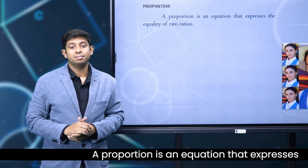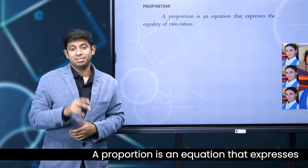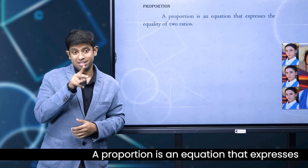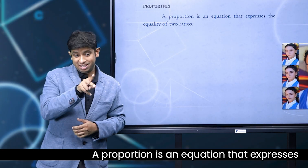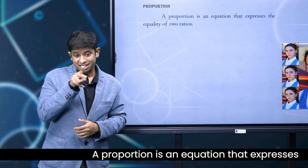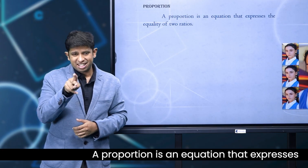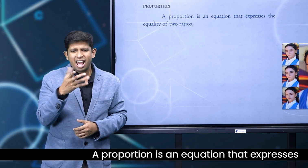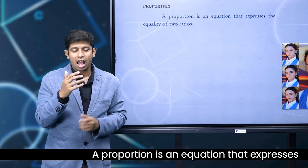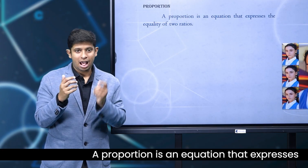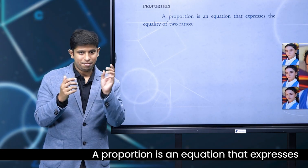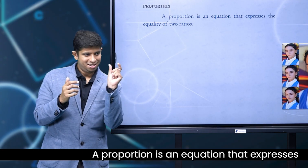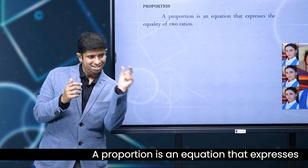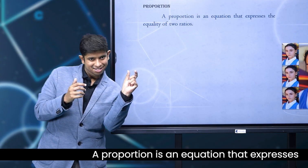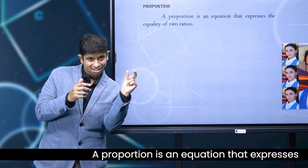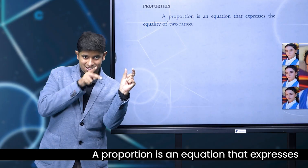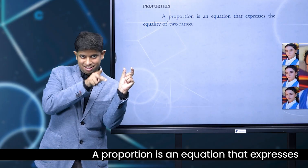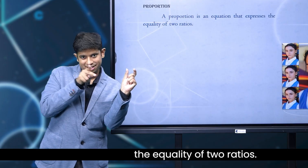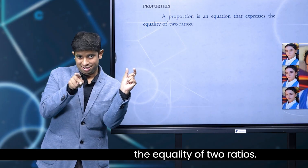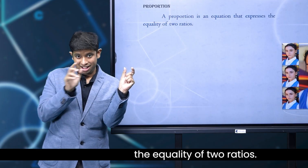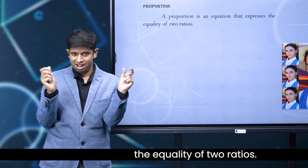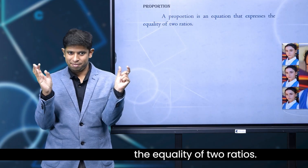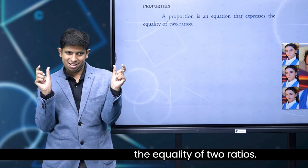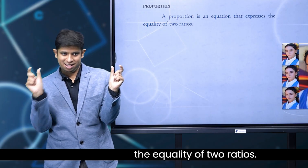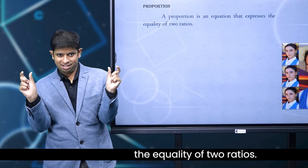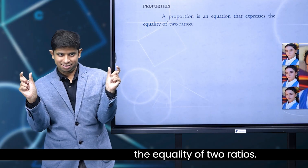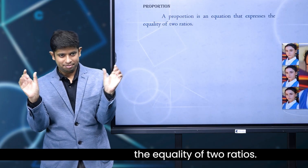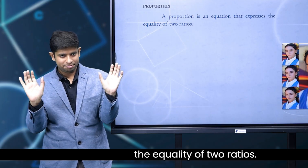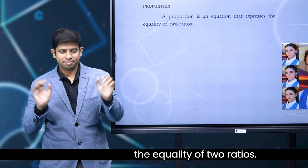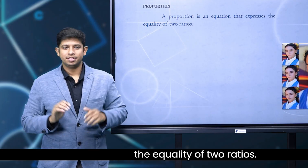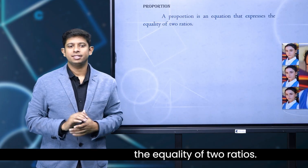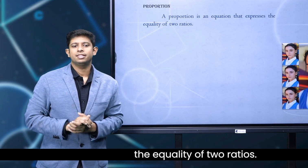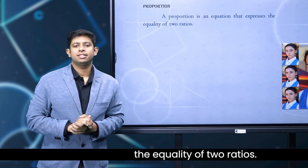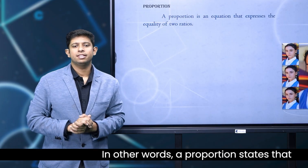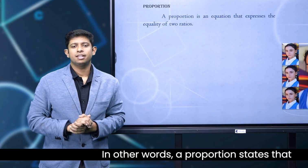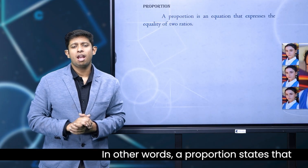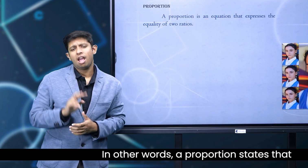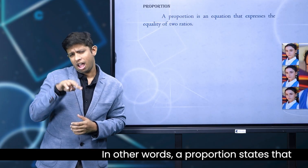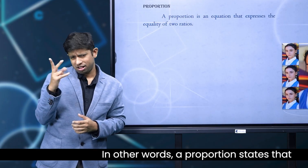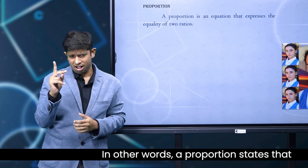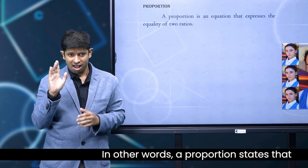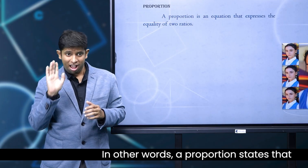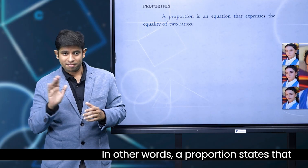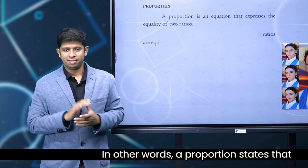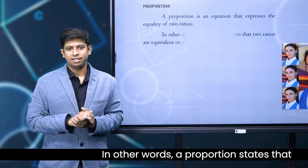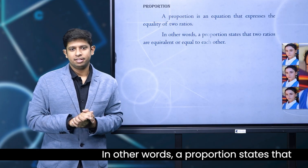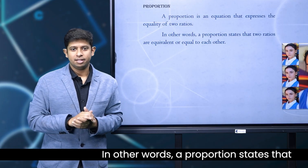A proportion is an equation that expresses the equality of two ratios. In other words, a